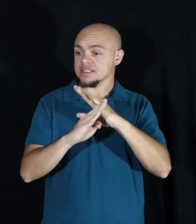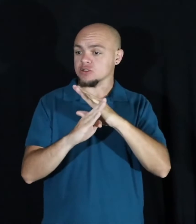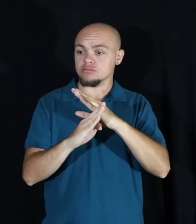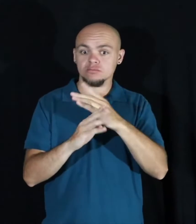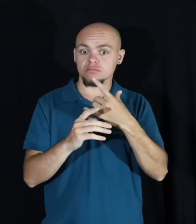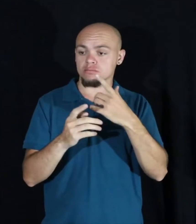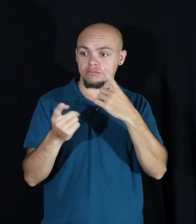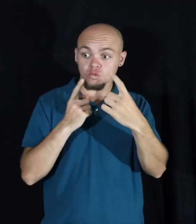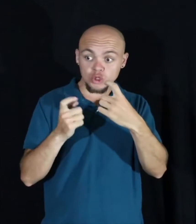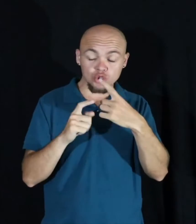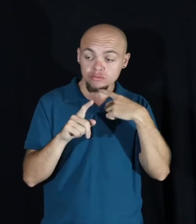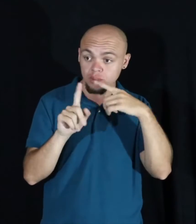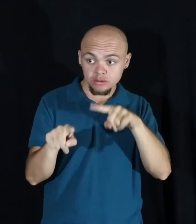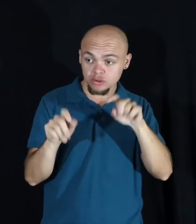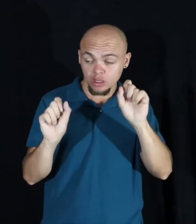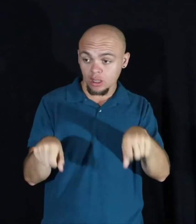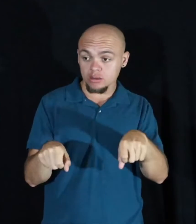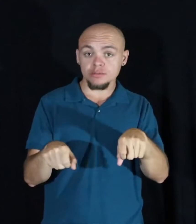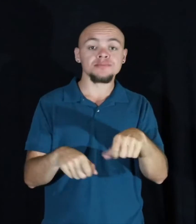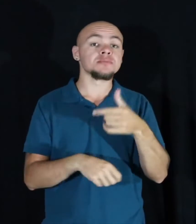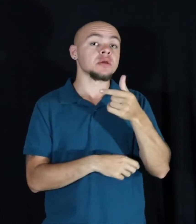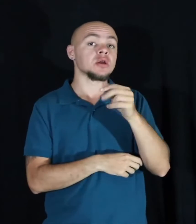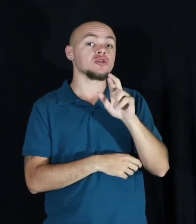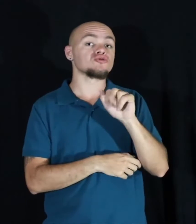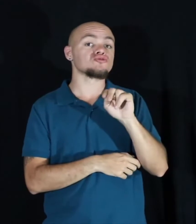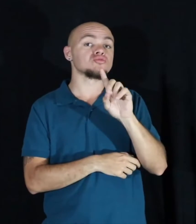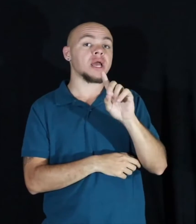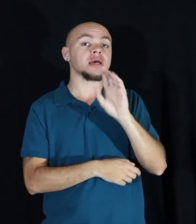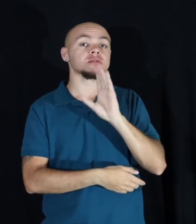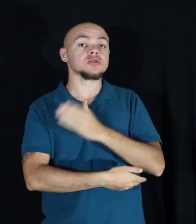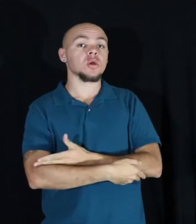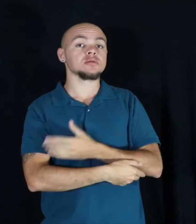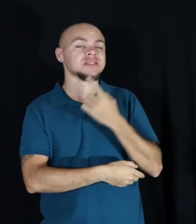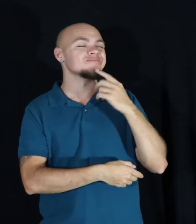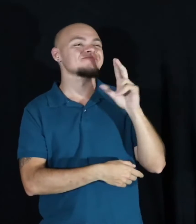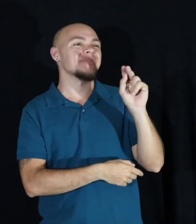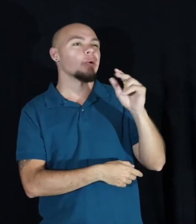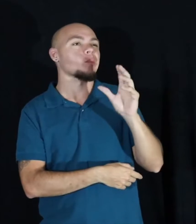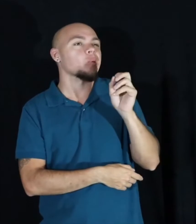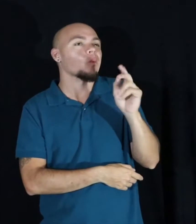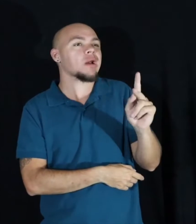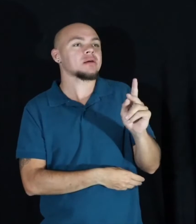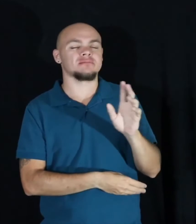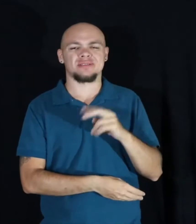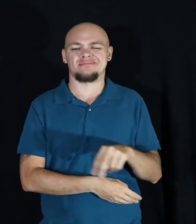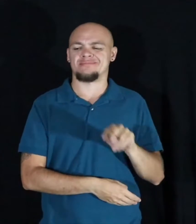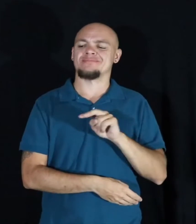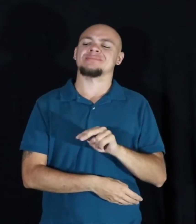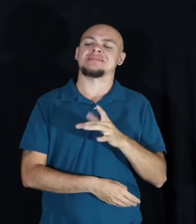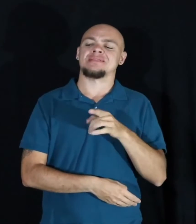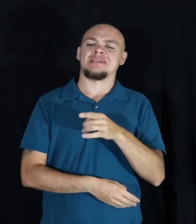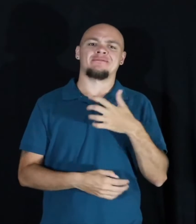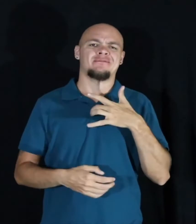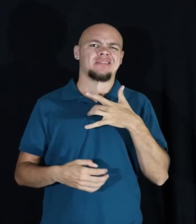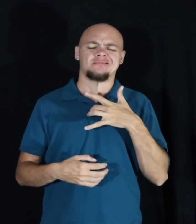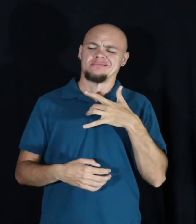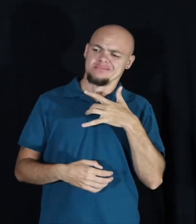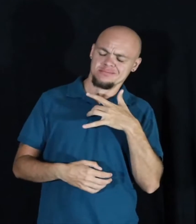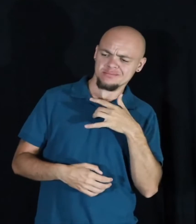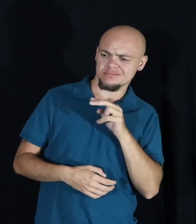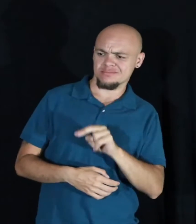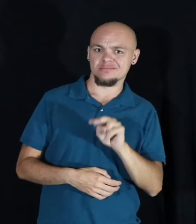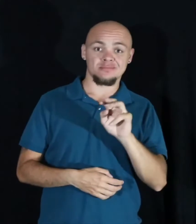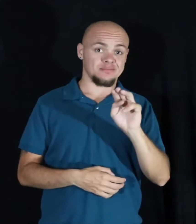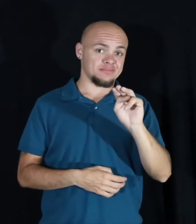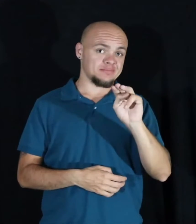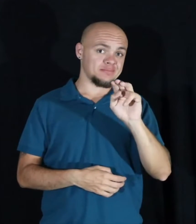you?" Her granddaughter said, "No, I think we're doing okay." But I still got this sense that Miss